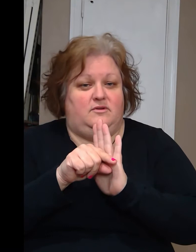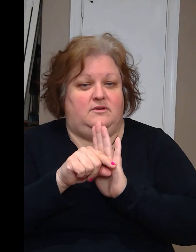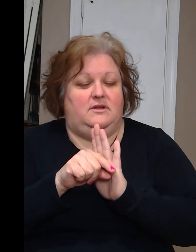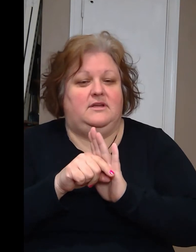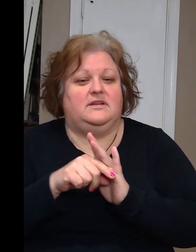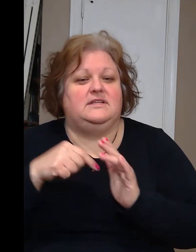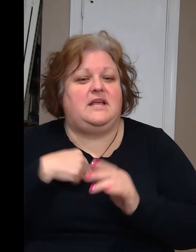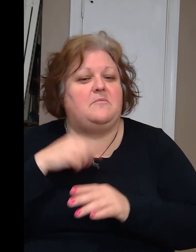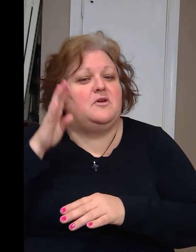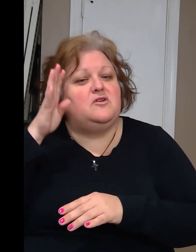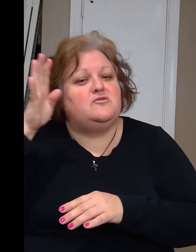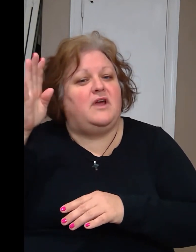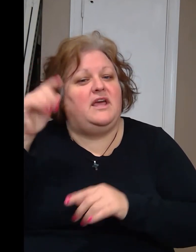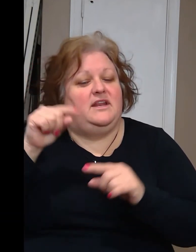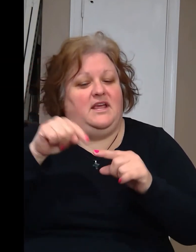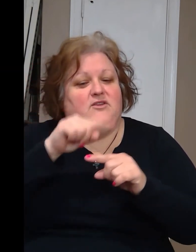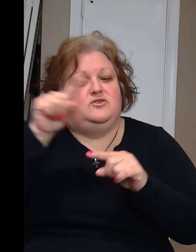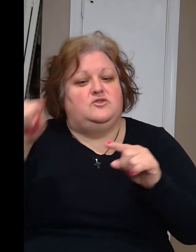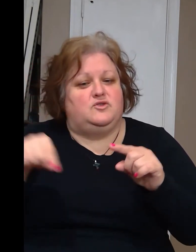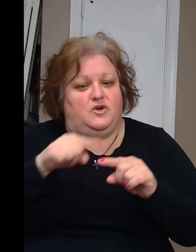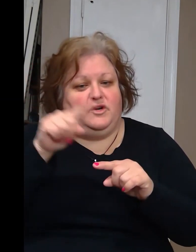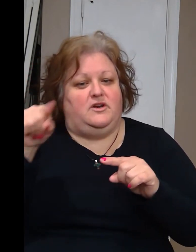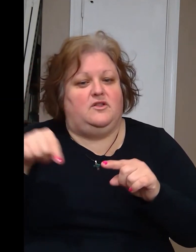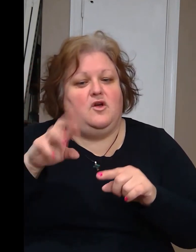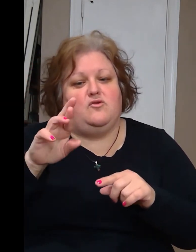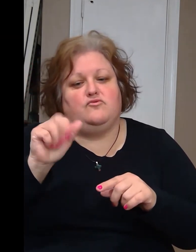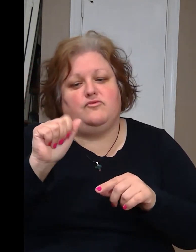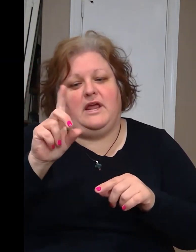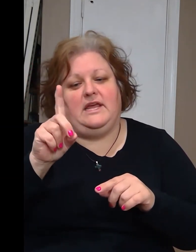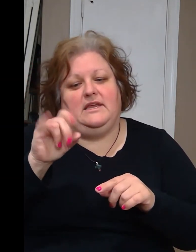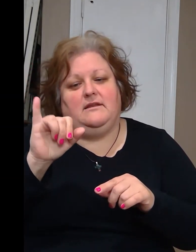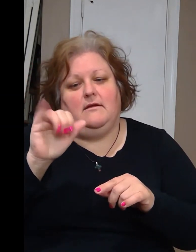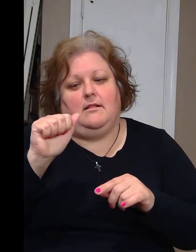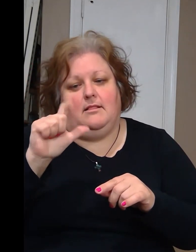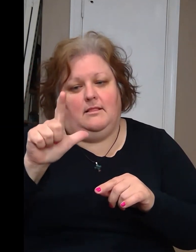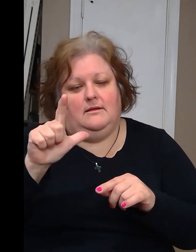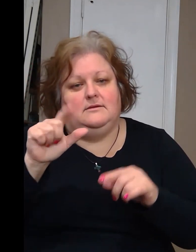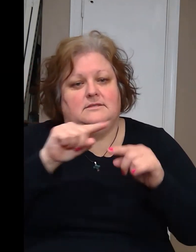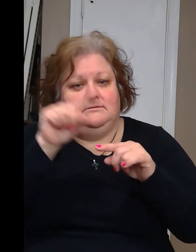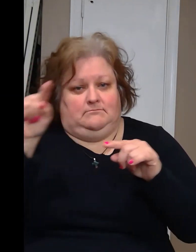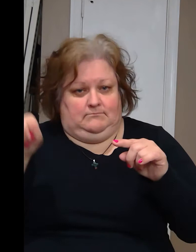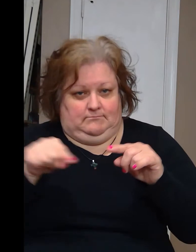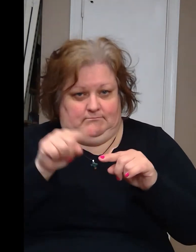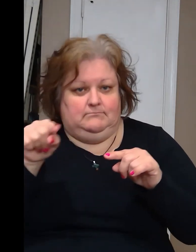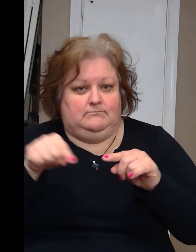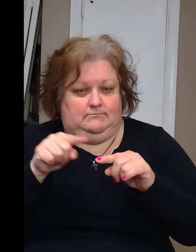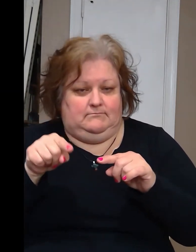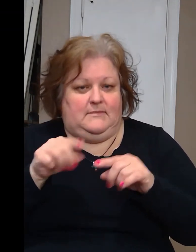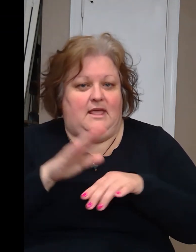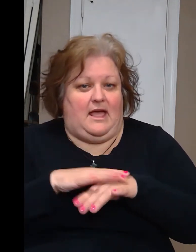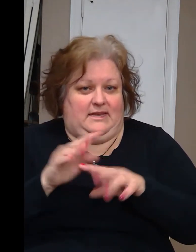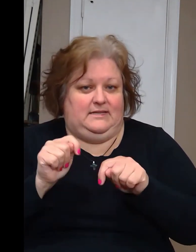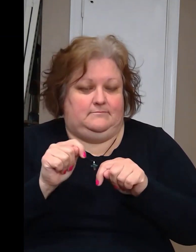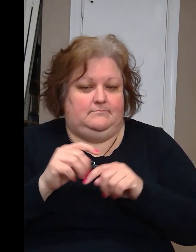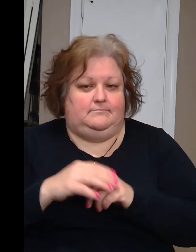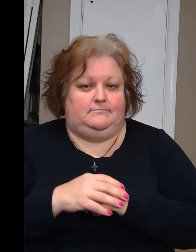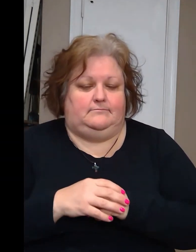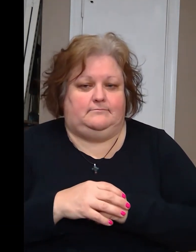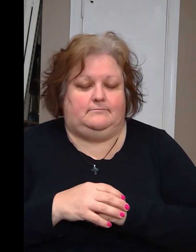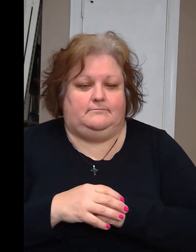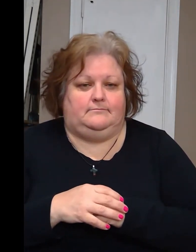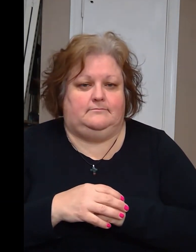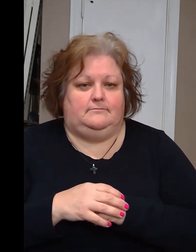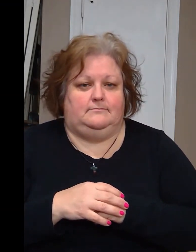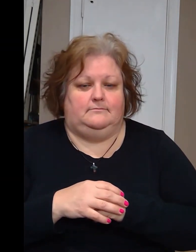to create a circular design or a radial design all the way around the rock. So this is not